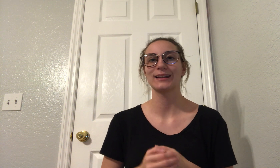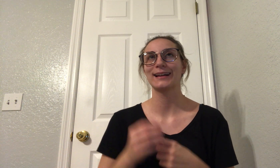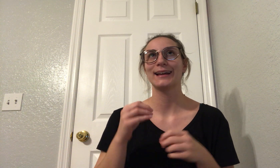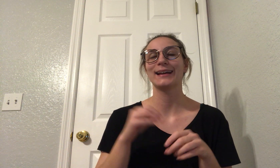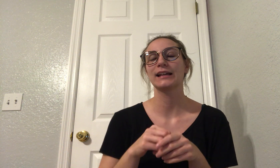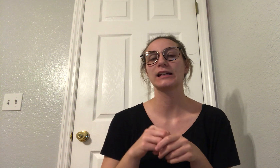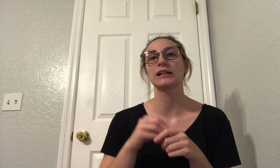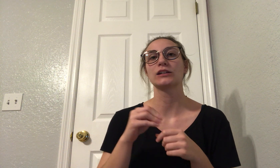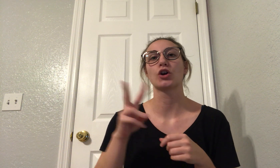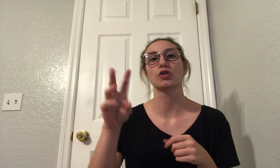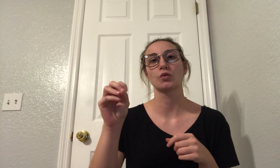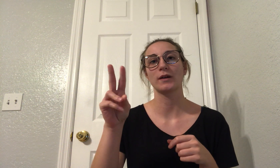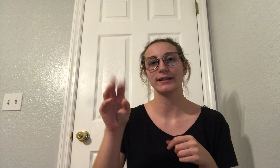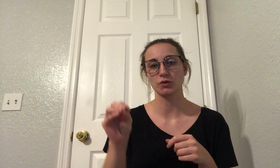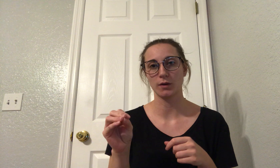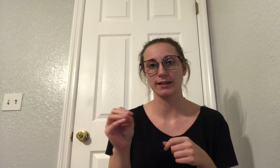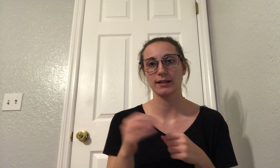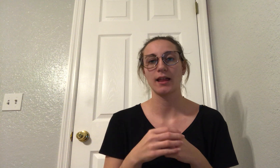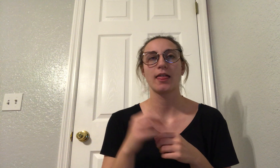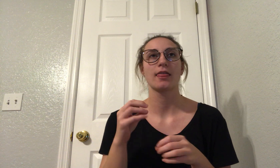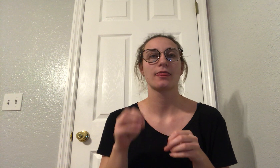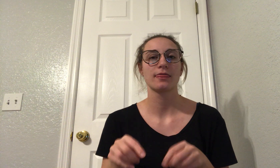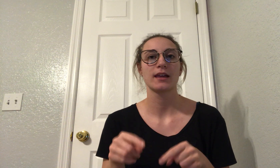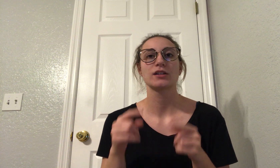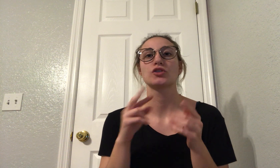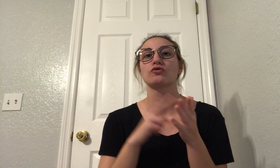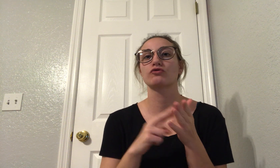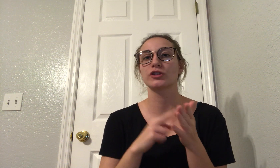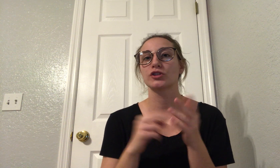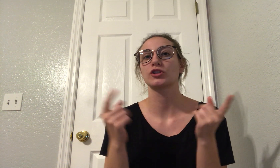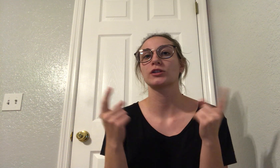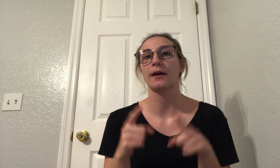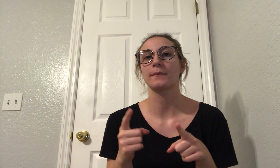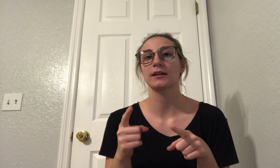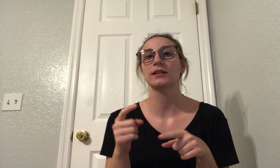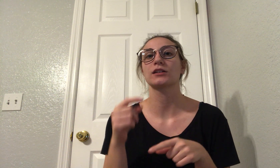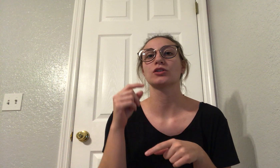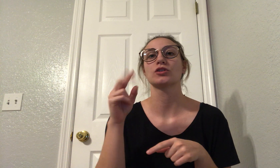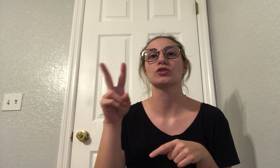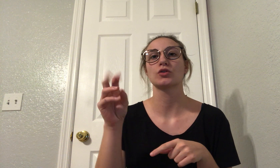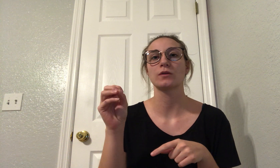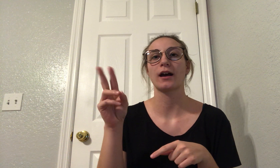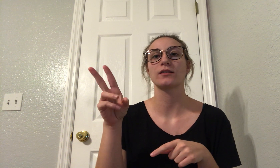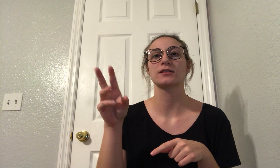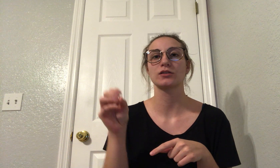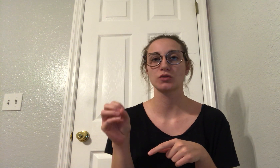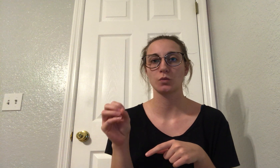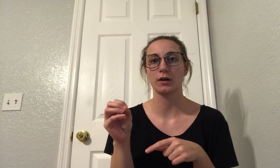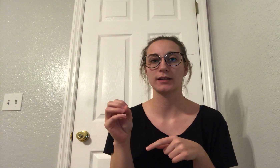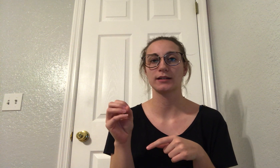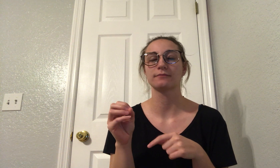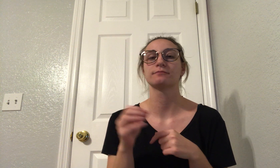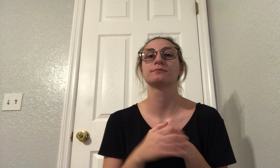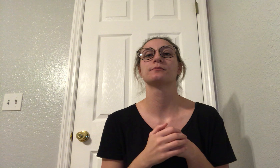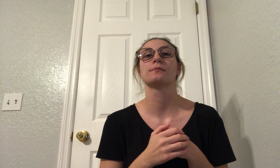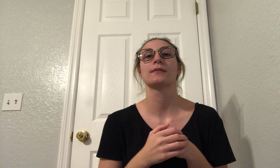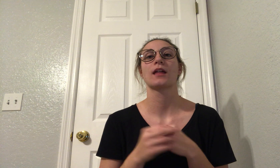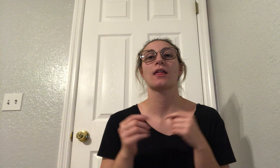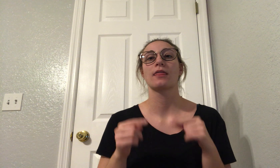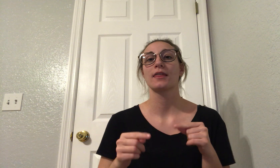from October 2017 to April 2019. And it involved splitting 452 low-income